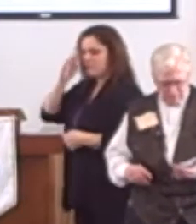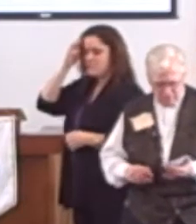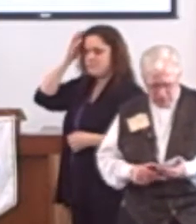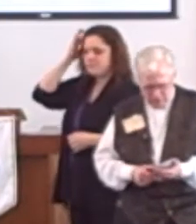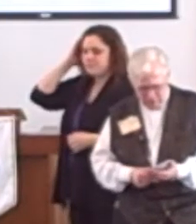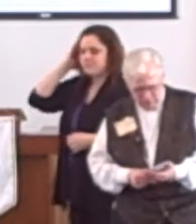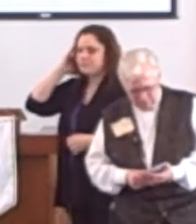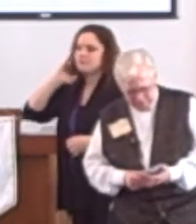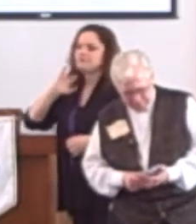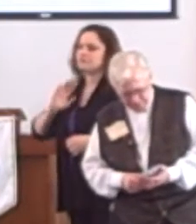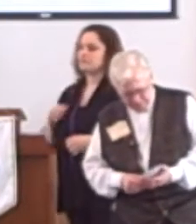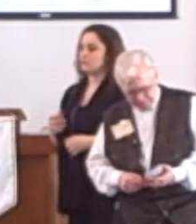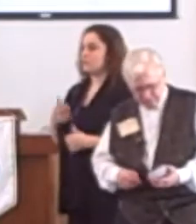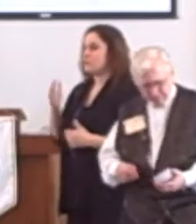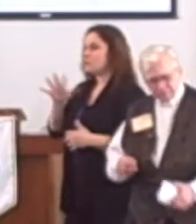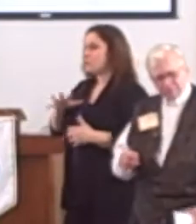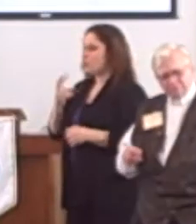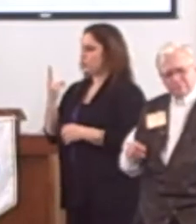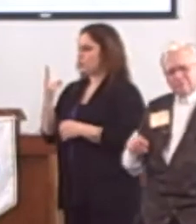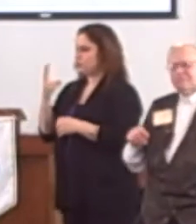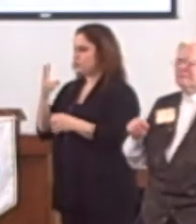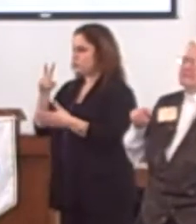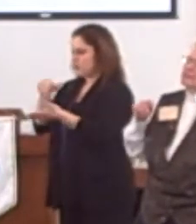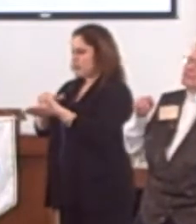Years ago or so,